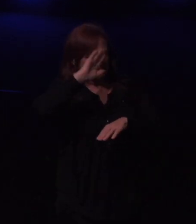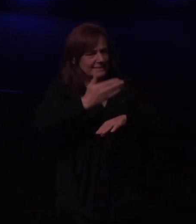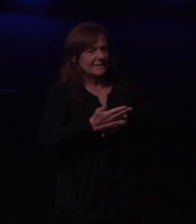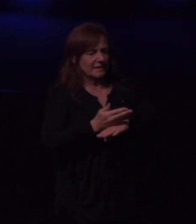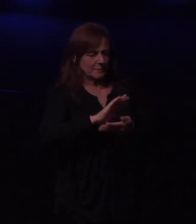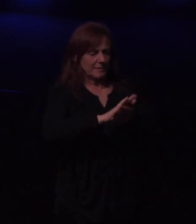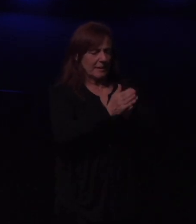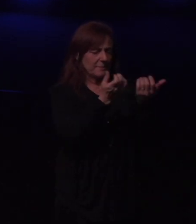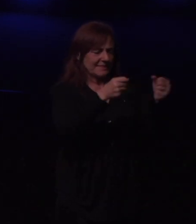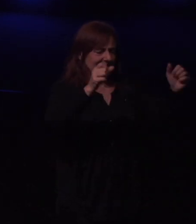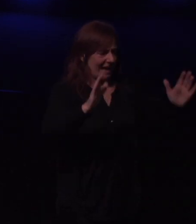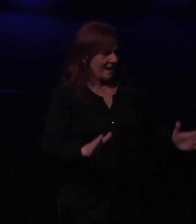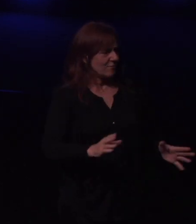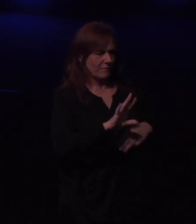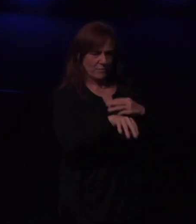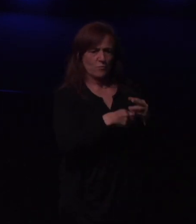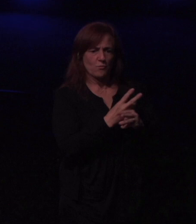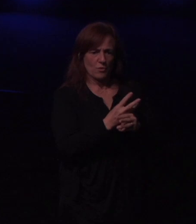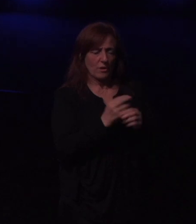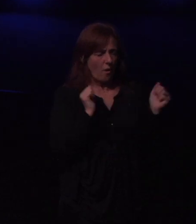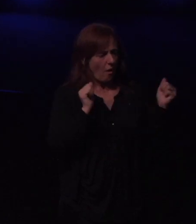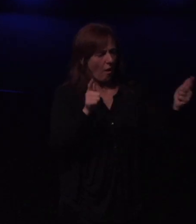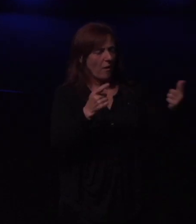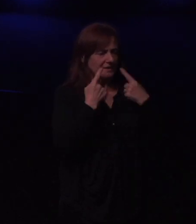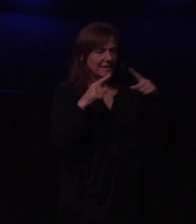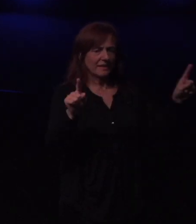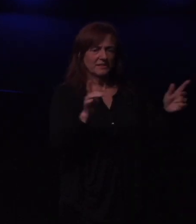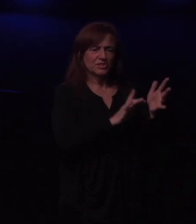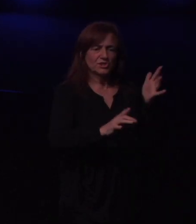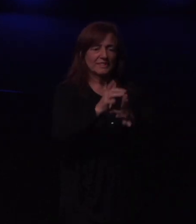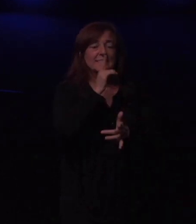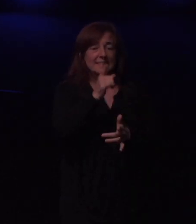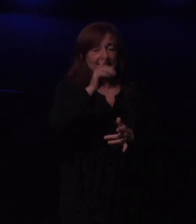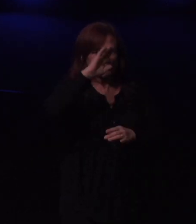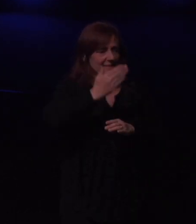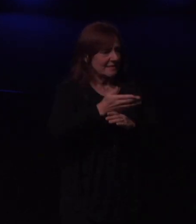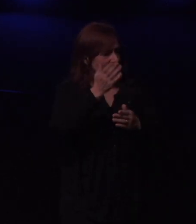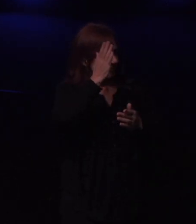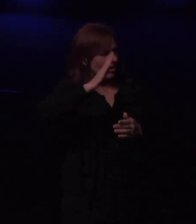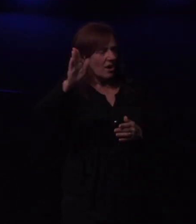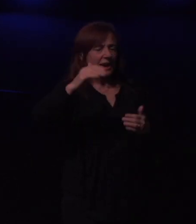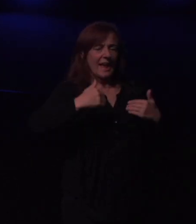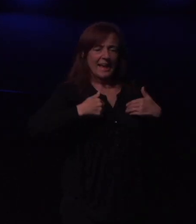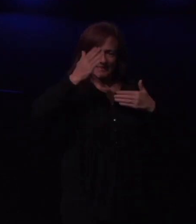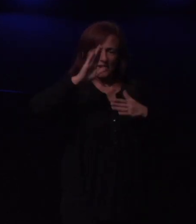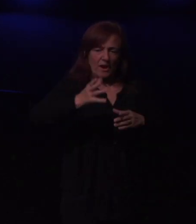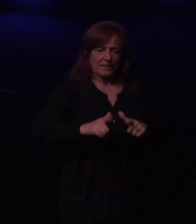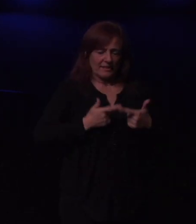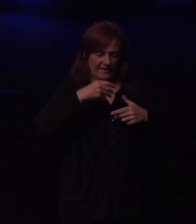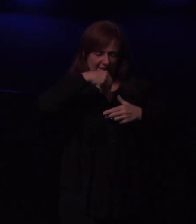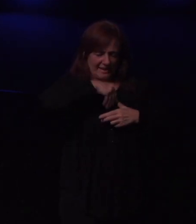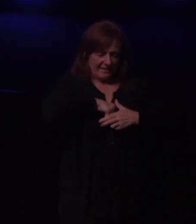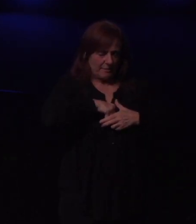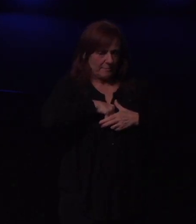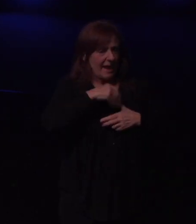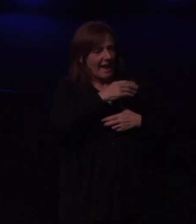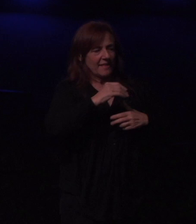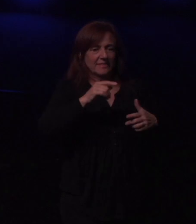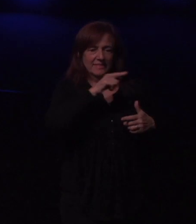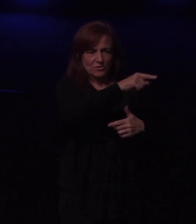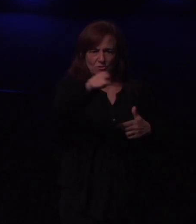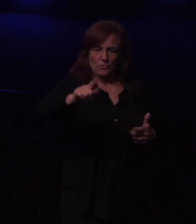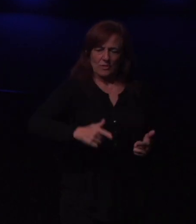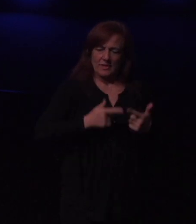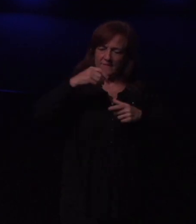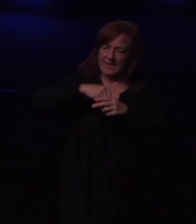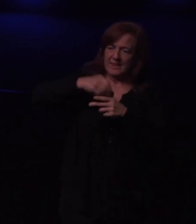be the Savior of the world. All who declare that Jesus is the Son of God have God living in them, and they live in